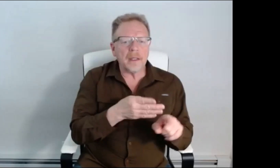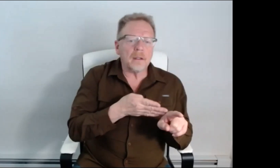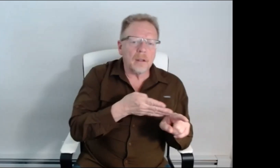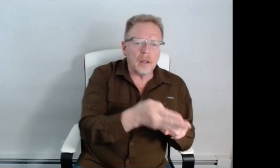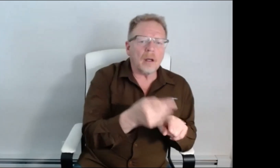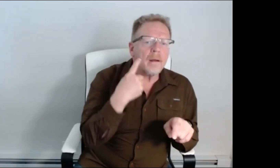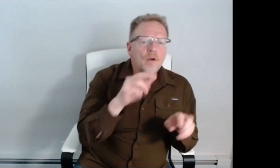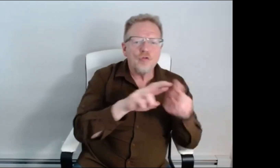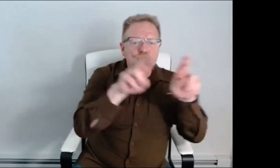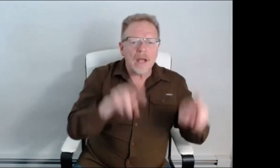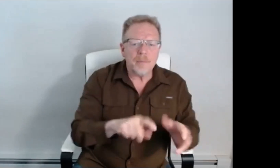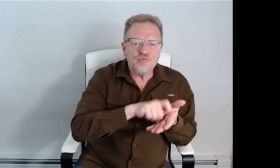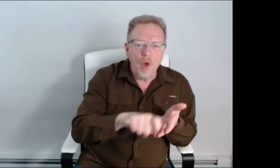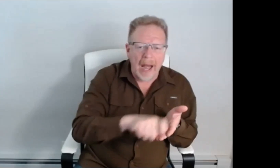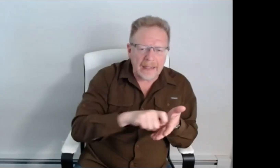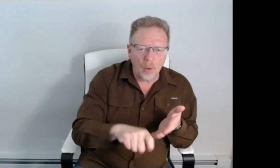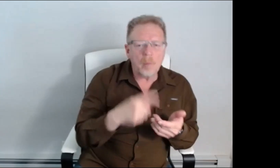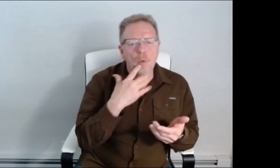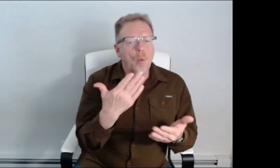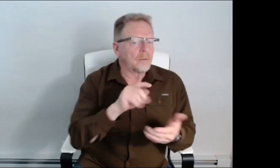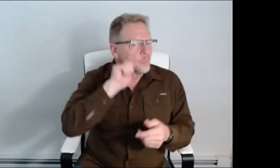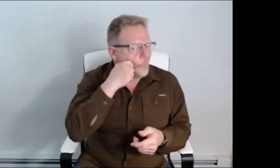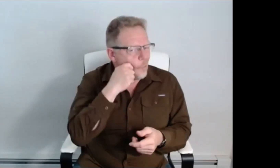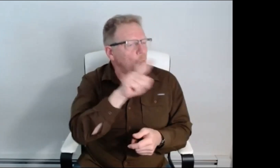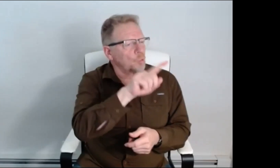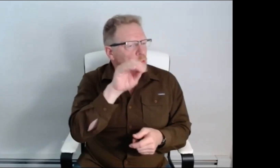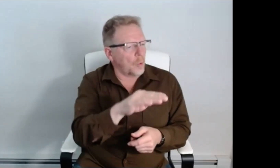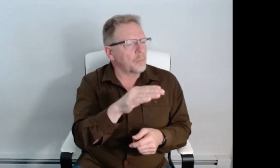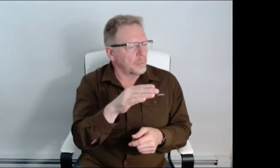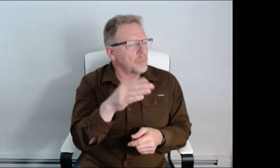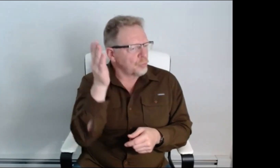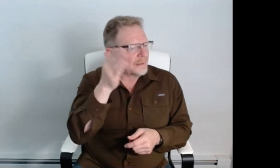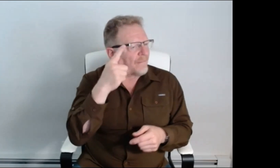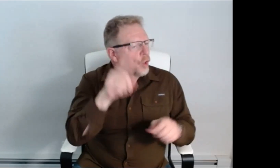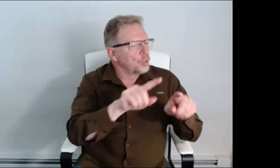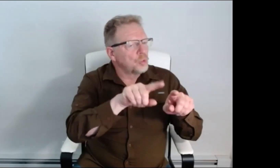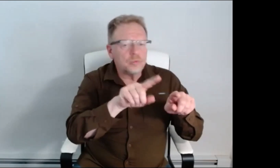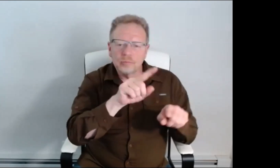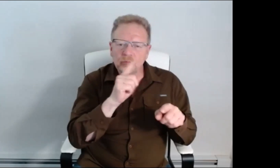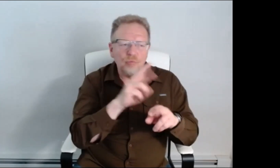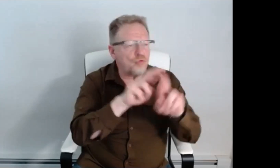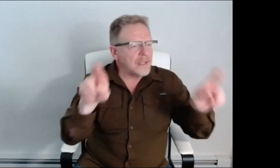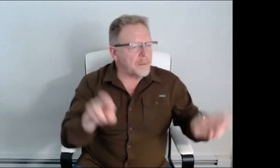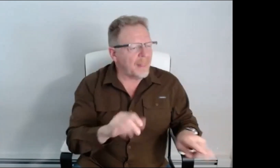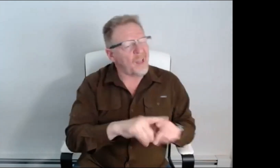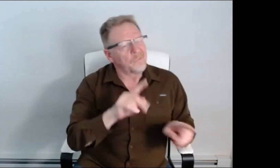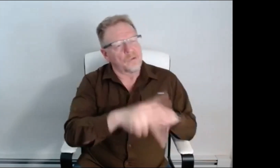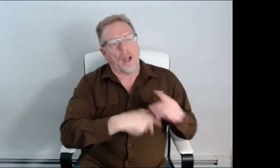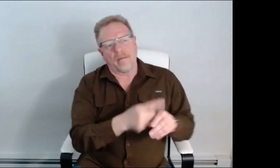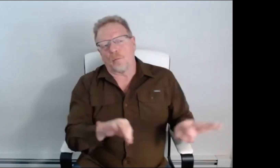resume making, could be one of the Zoom presentations for people. So I think that's kind of, so we'll